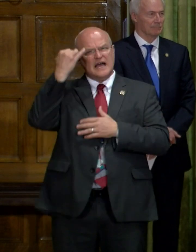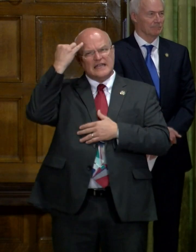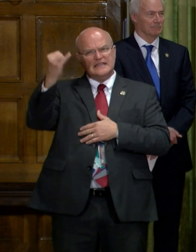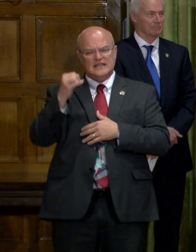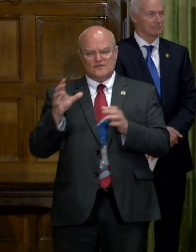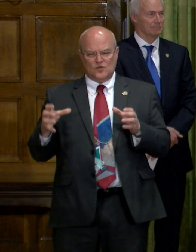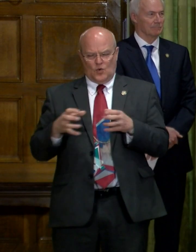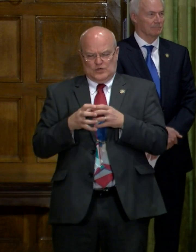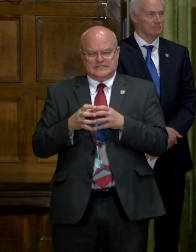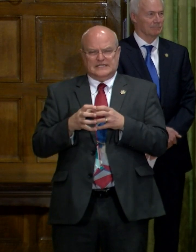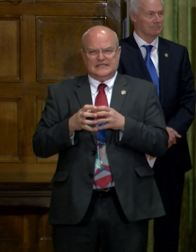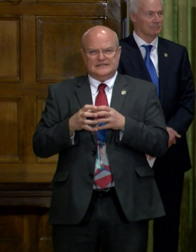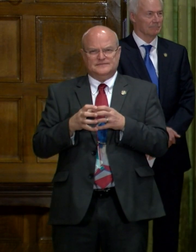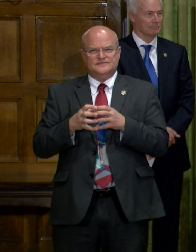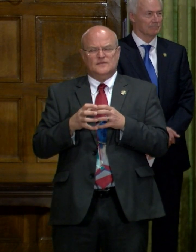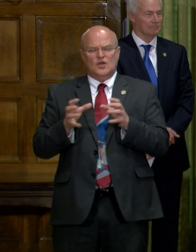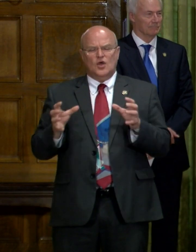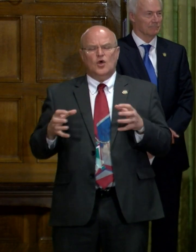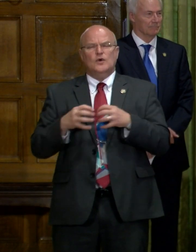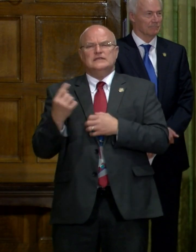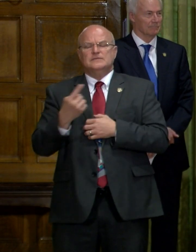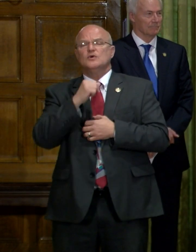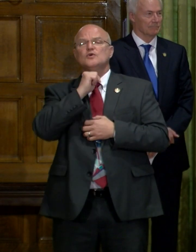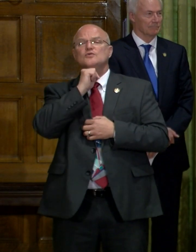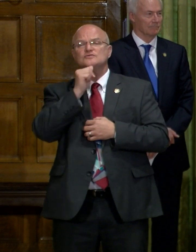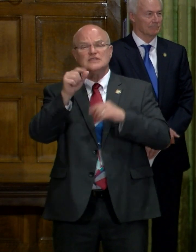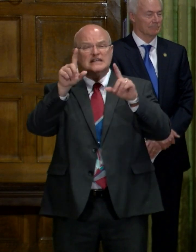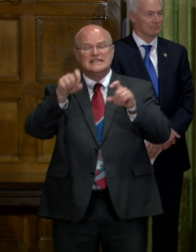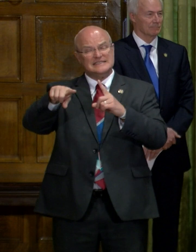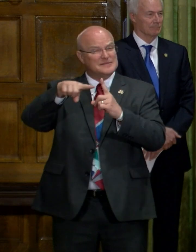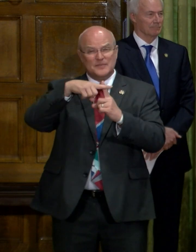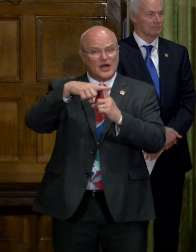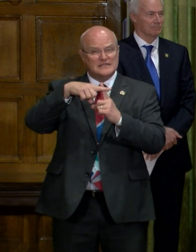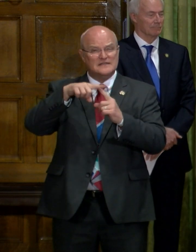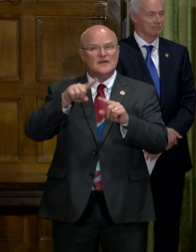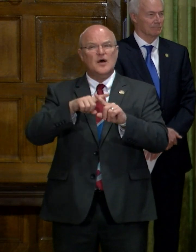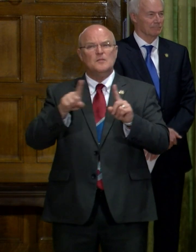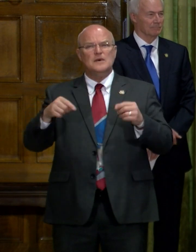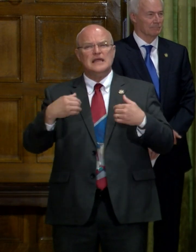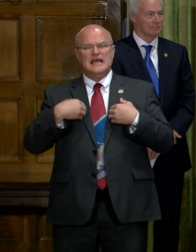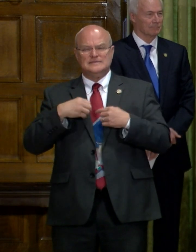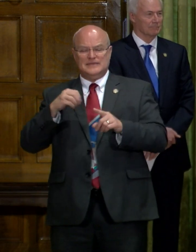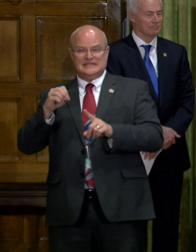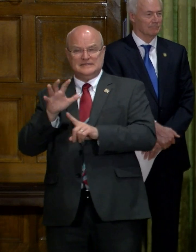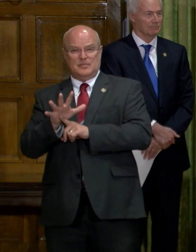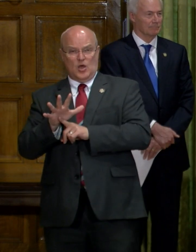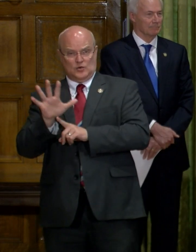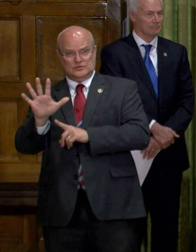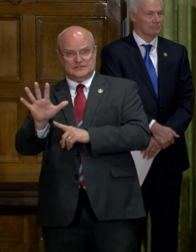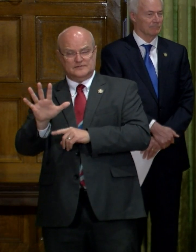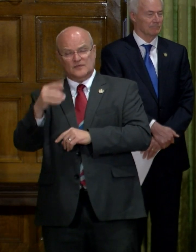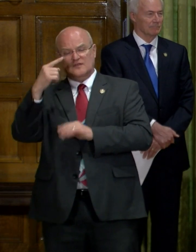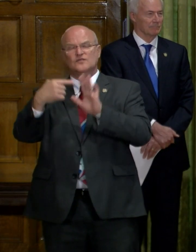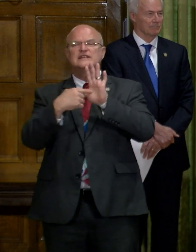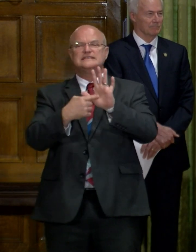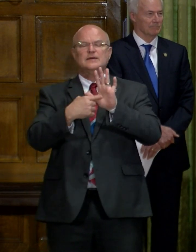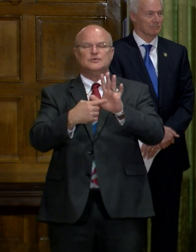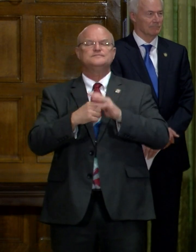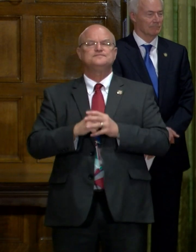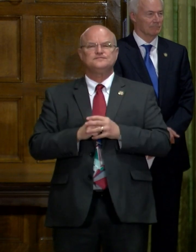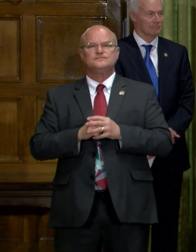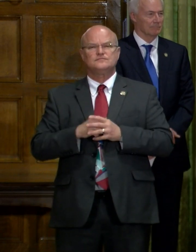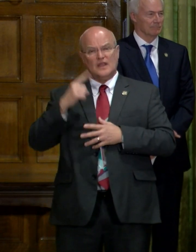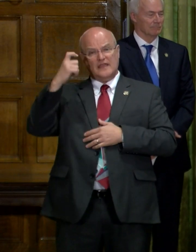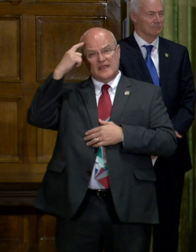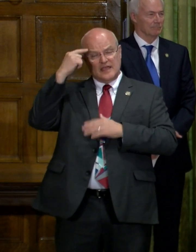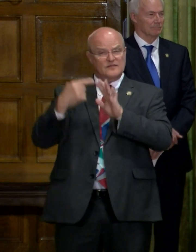of quarantine. Quarantine is someone who's not tested positive, but who has been exposed. For example,